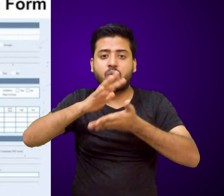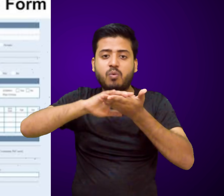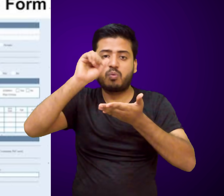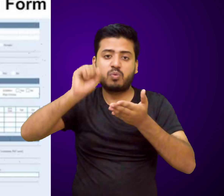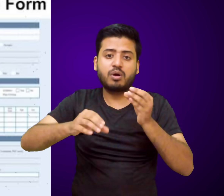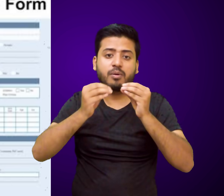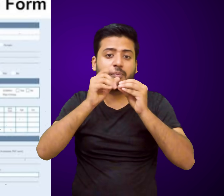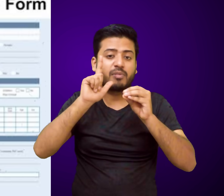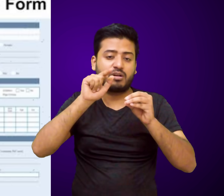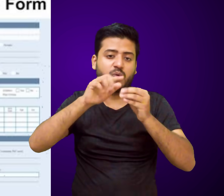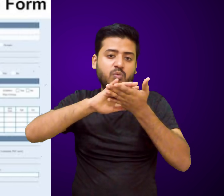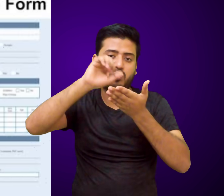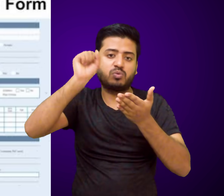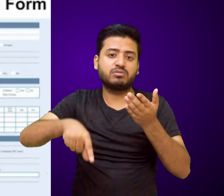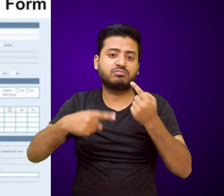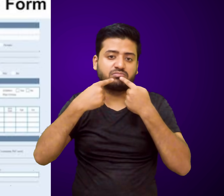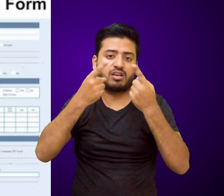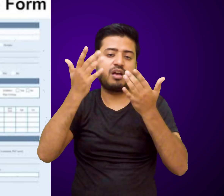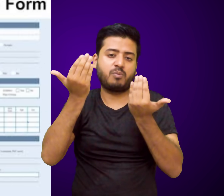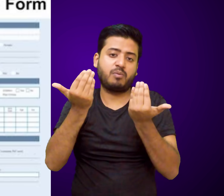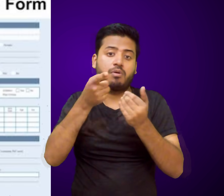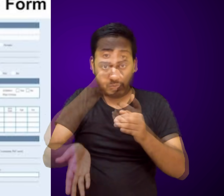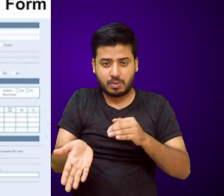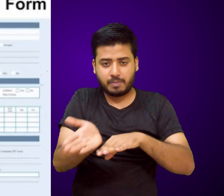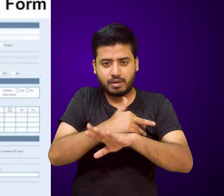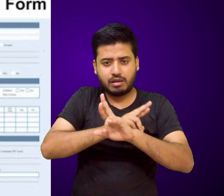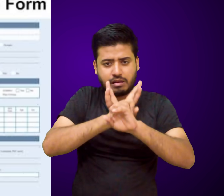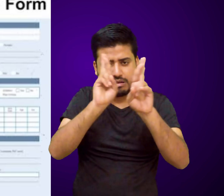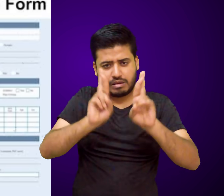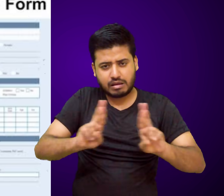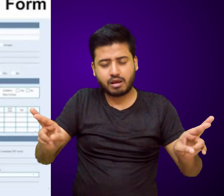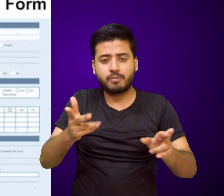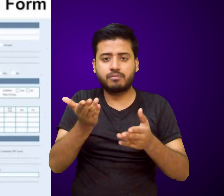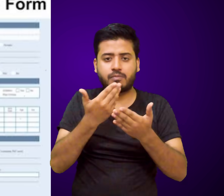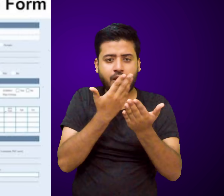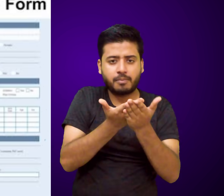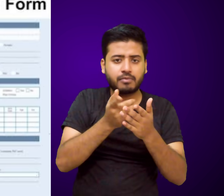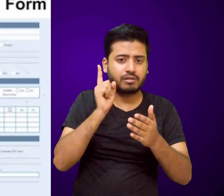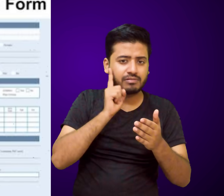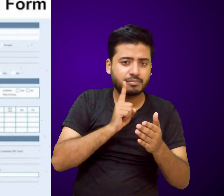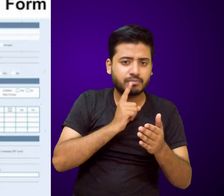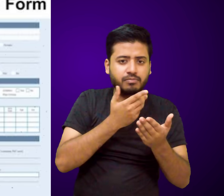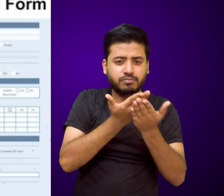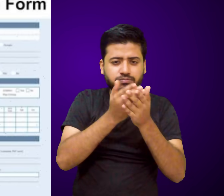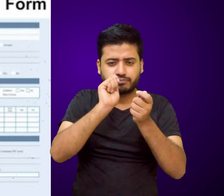information. Digital accessibility issues. In addition to video captioning, other digital